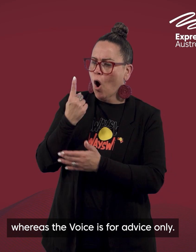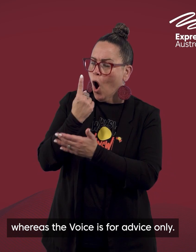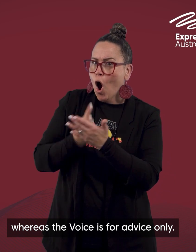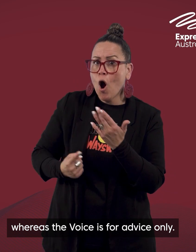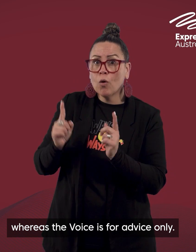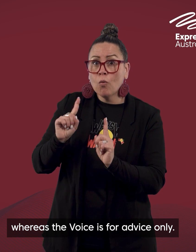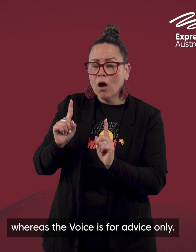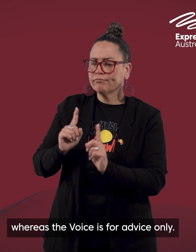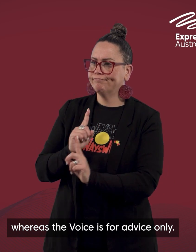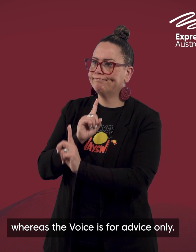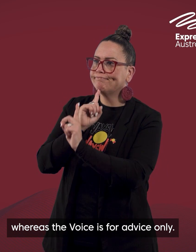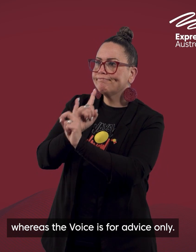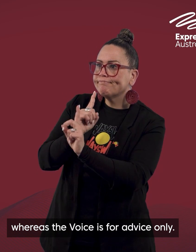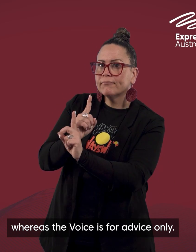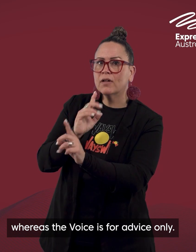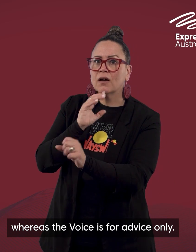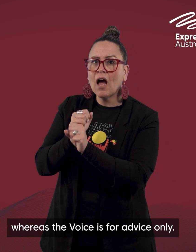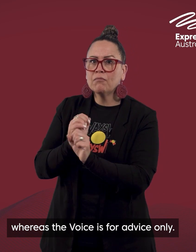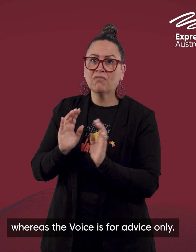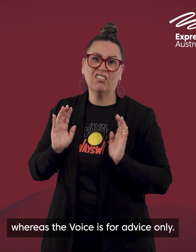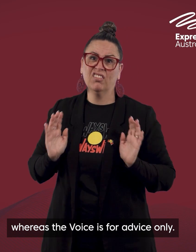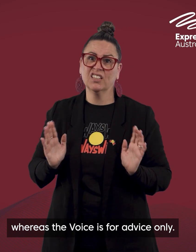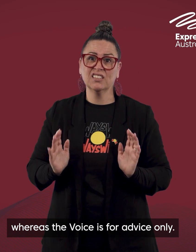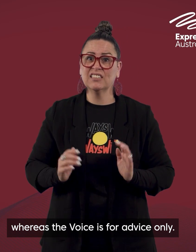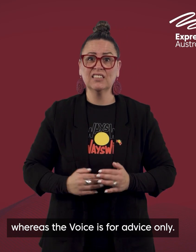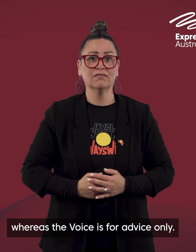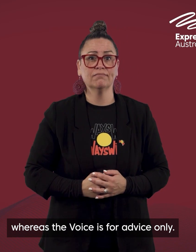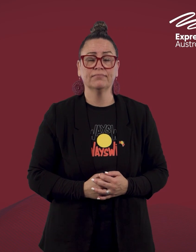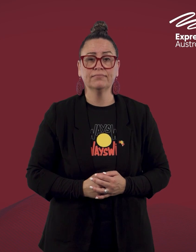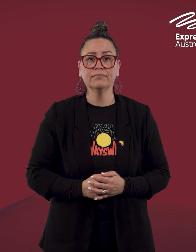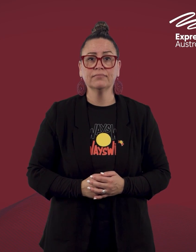the voice is for advice only.